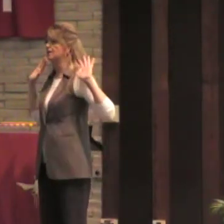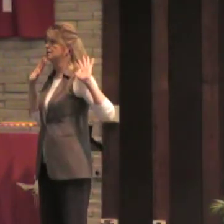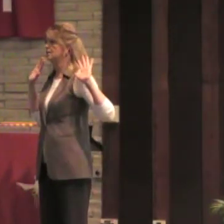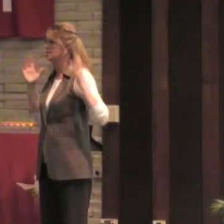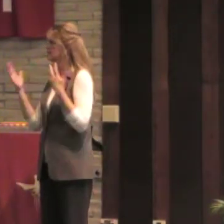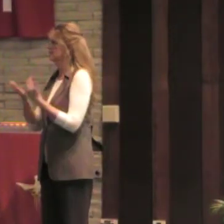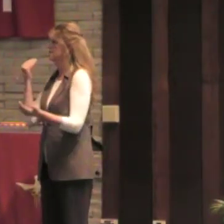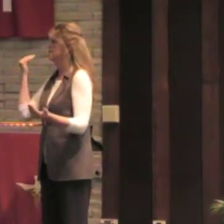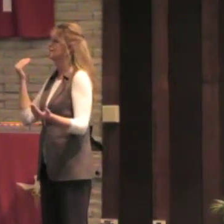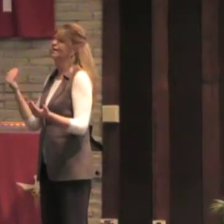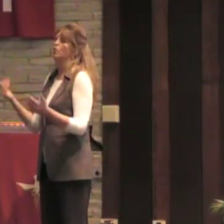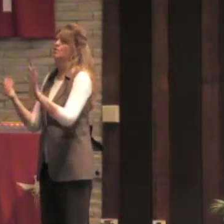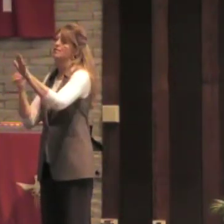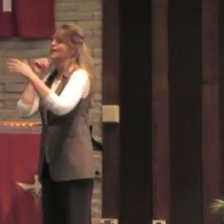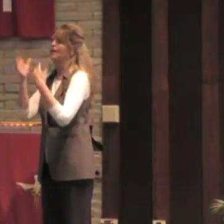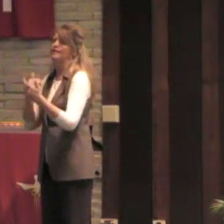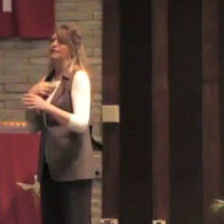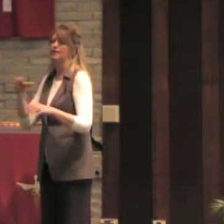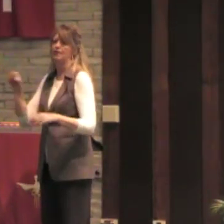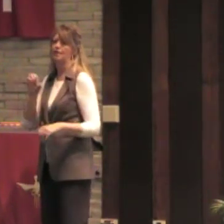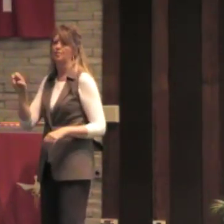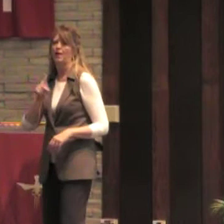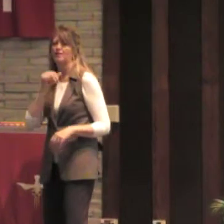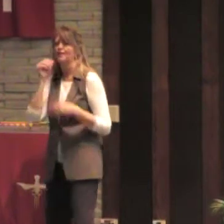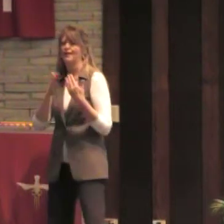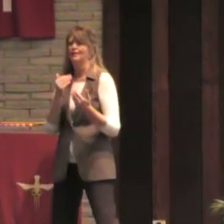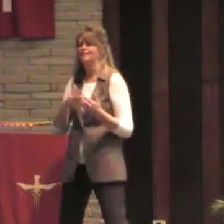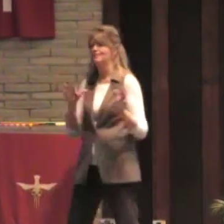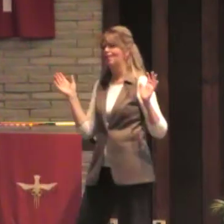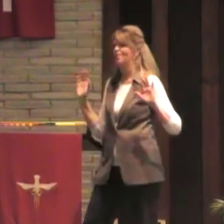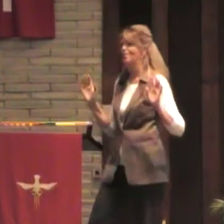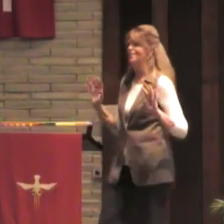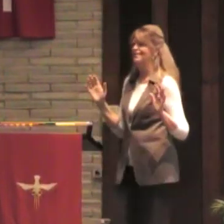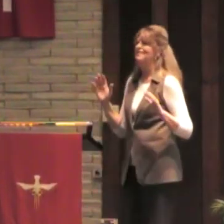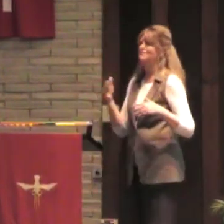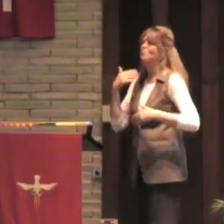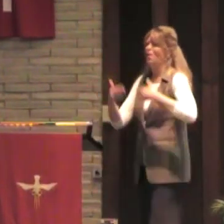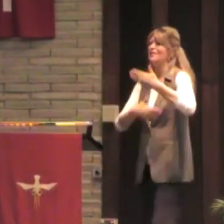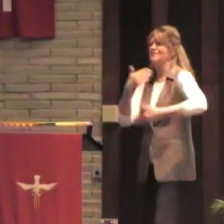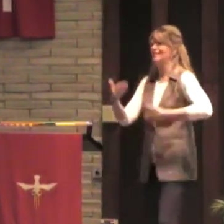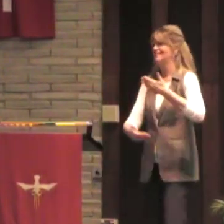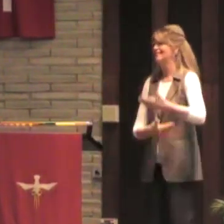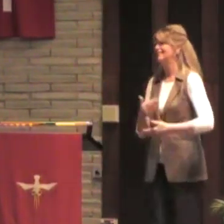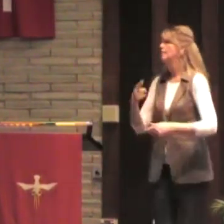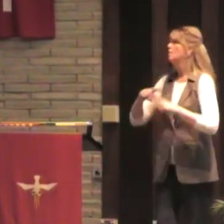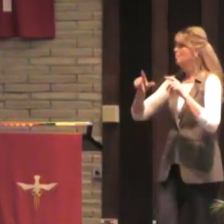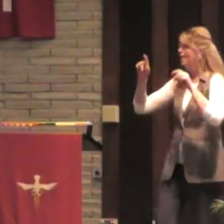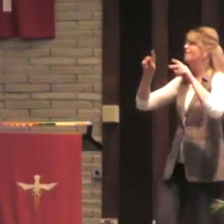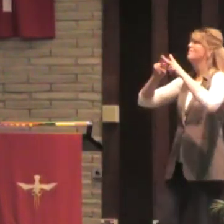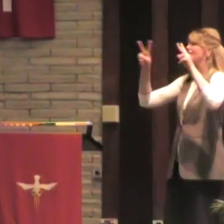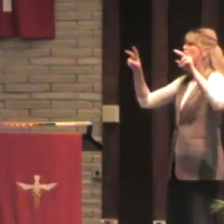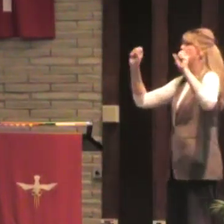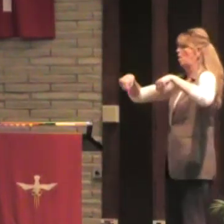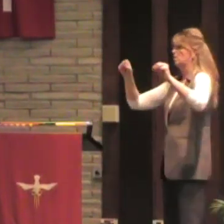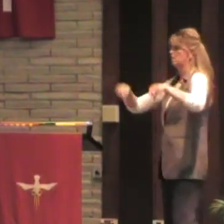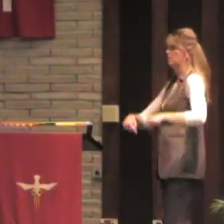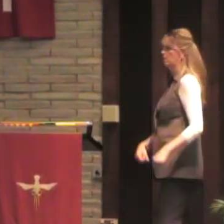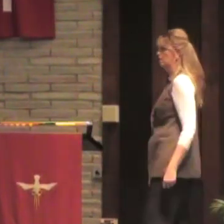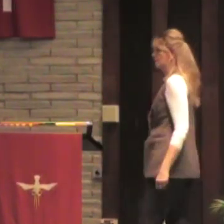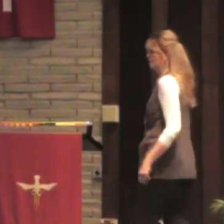to put it out of your mind and just pray for them. I mean, it's easy. Well, I take that back. It's not easy. It's a process, but it's